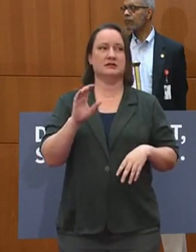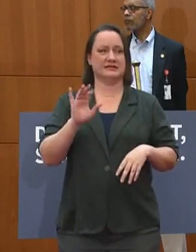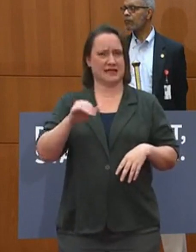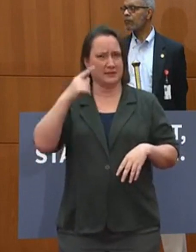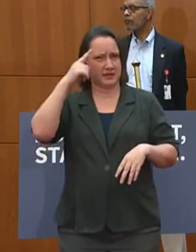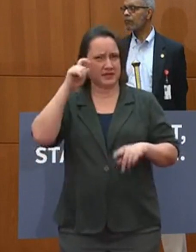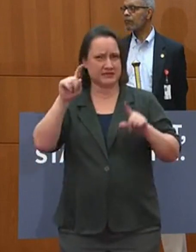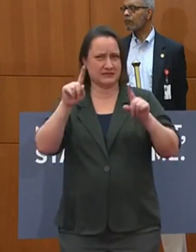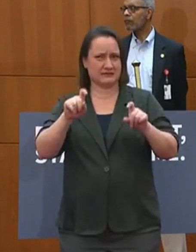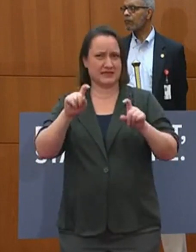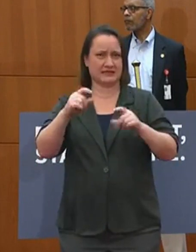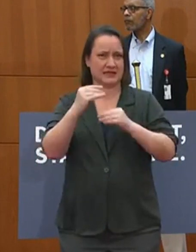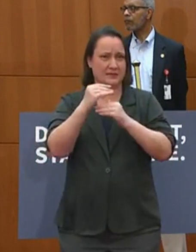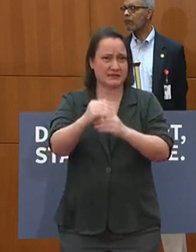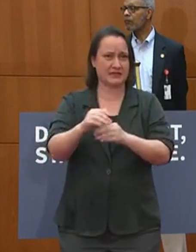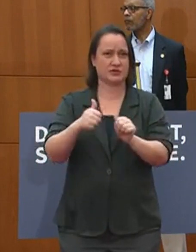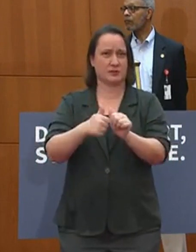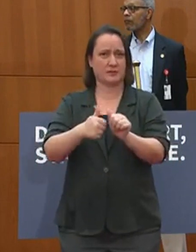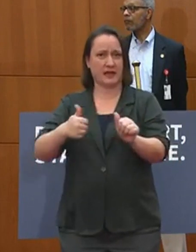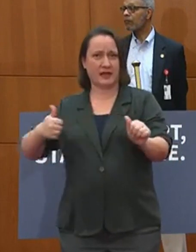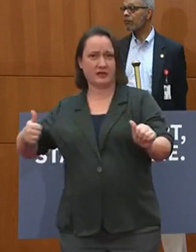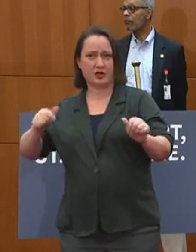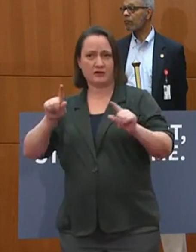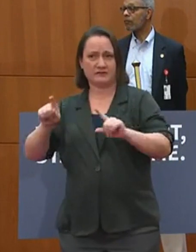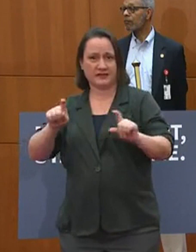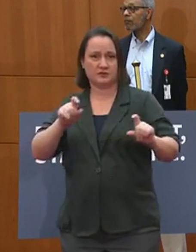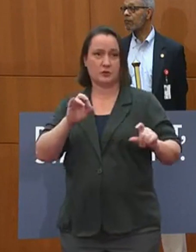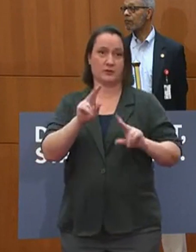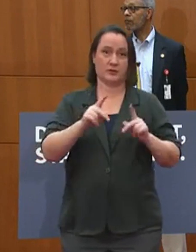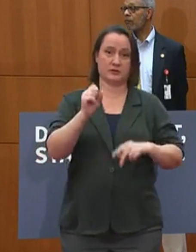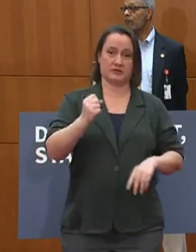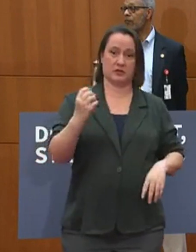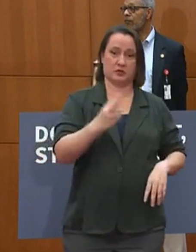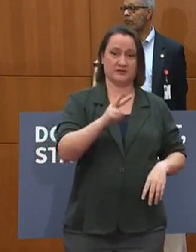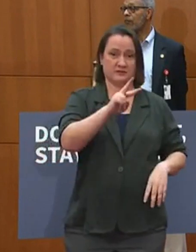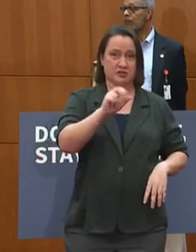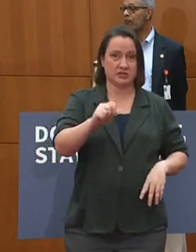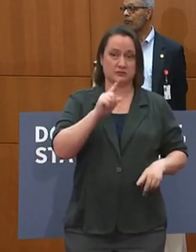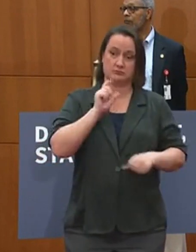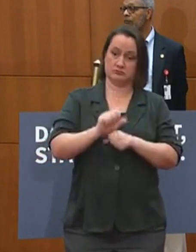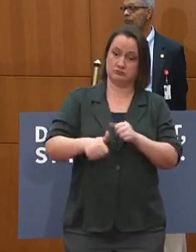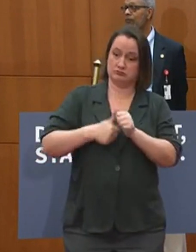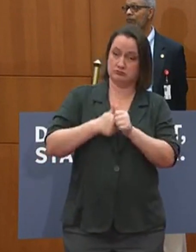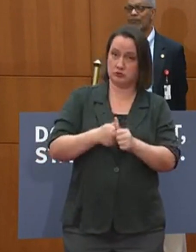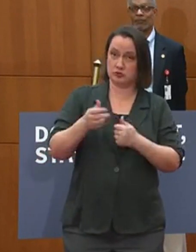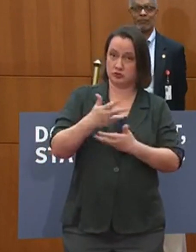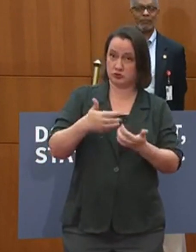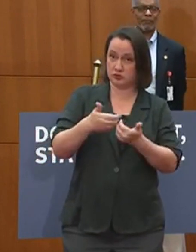a backlog in testing, or are people in Southwest Virginia adhering to social distancing?